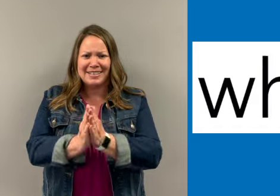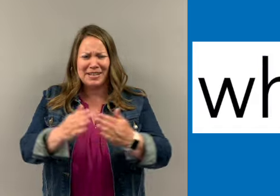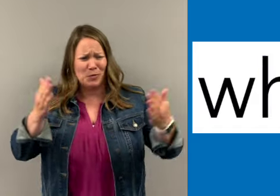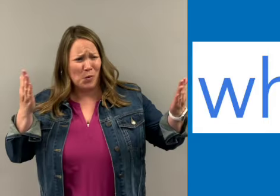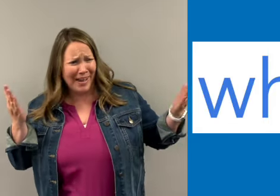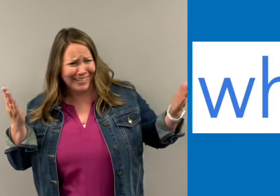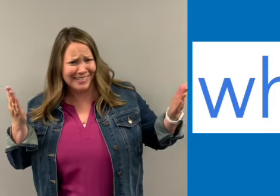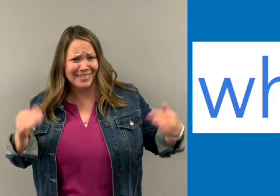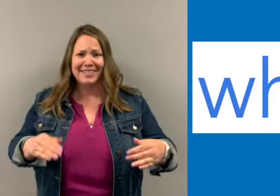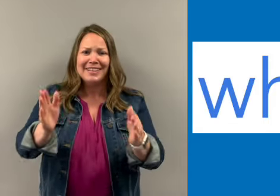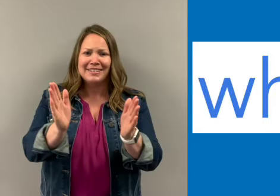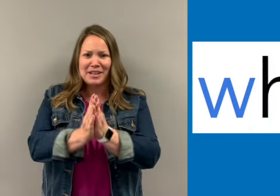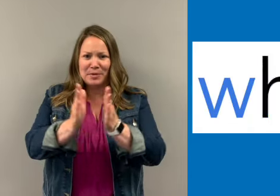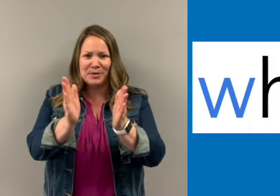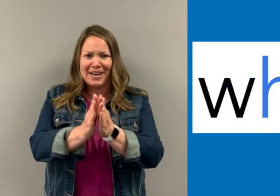W-H-A-T, what?